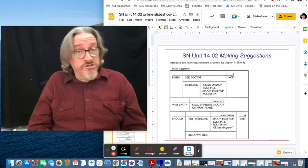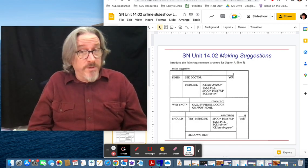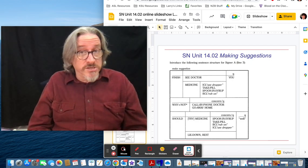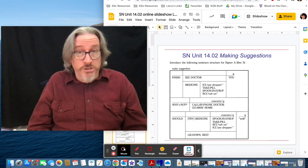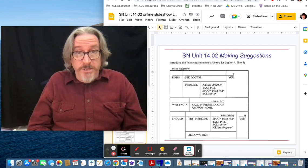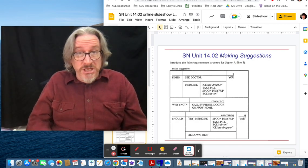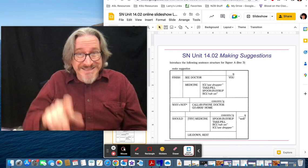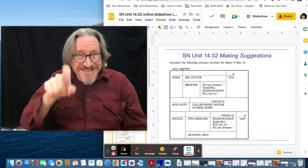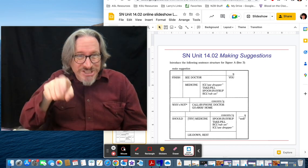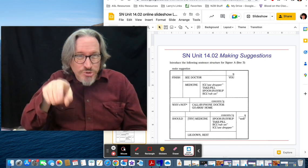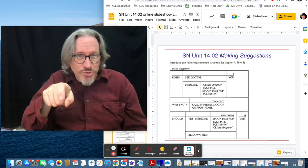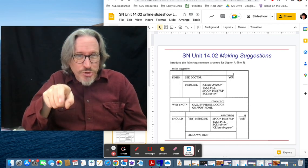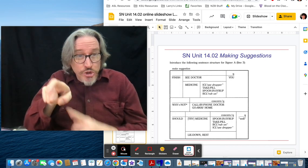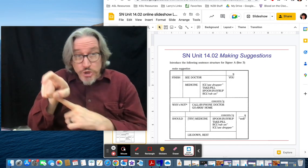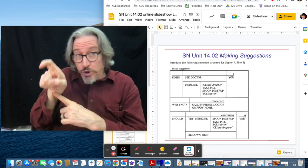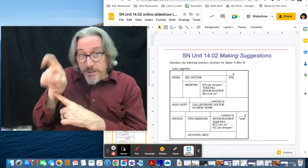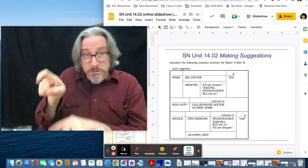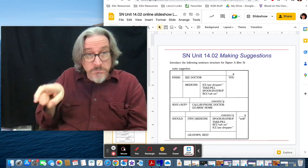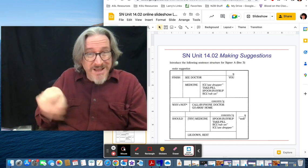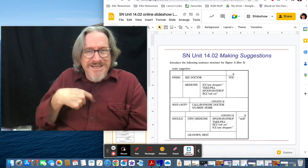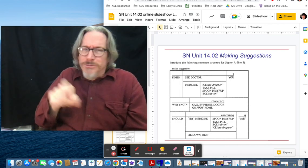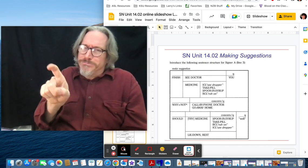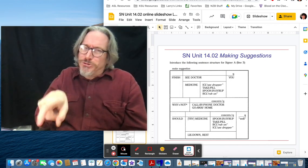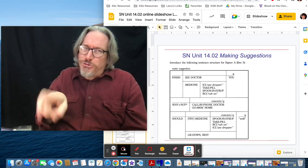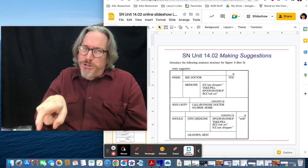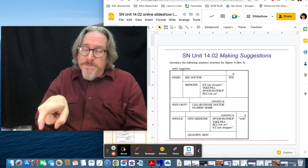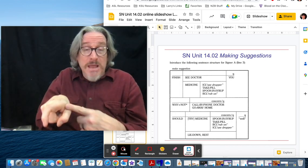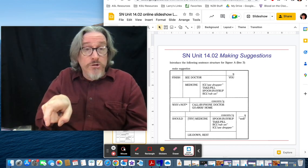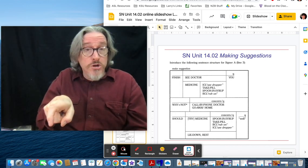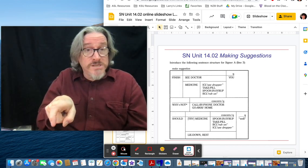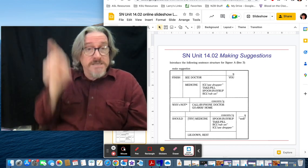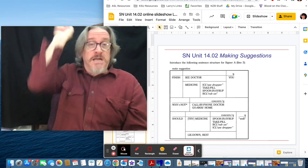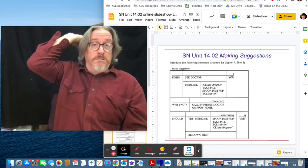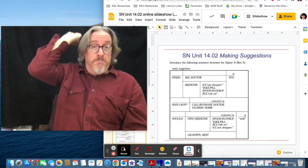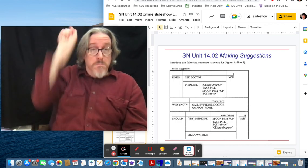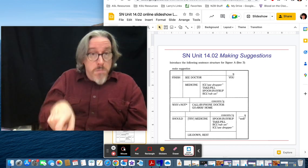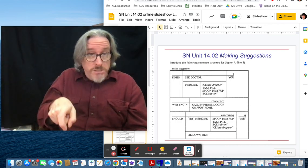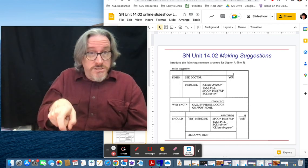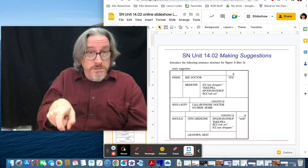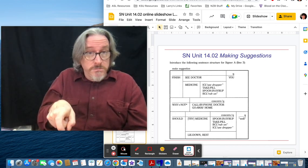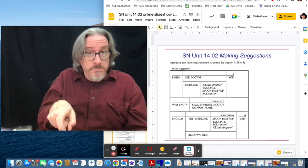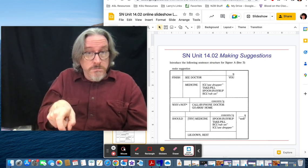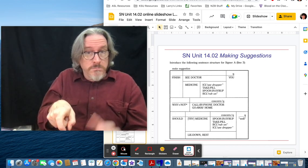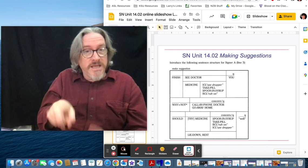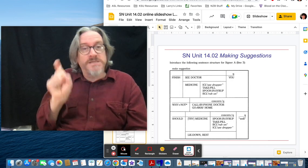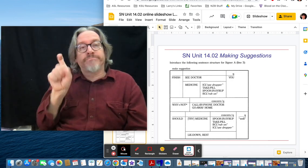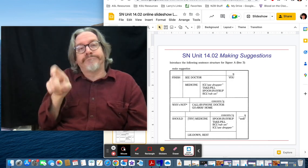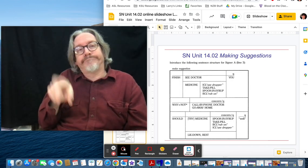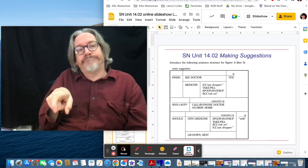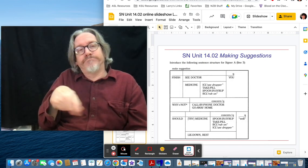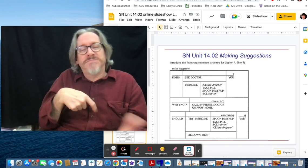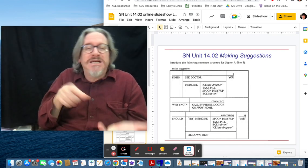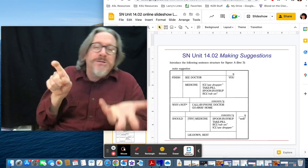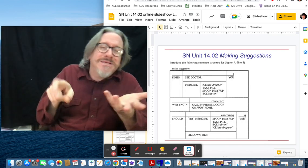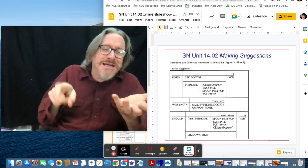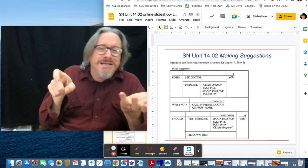Third response could be should. Now, notice it's not a must. It's